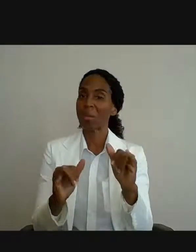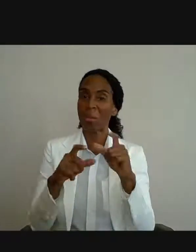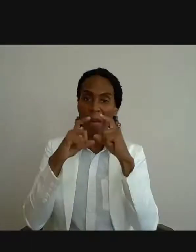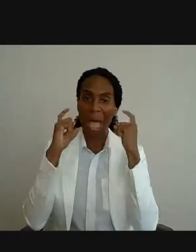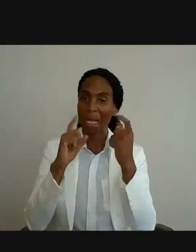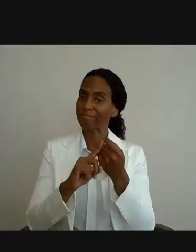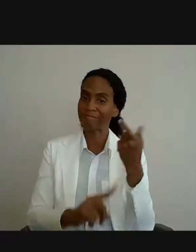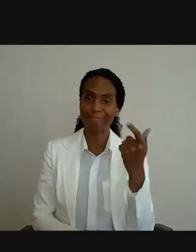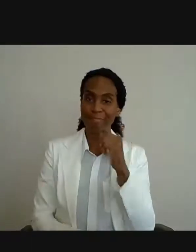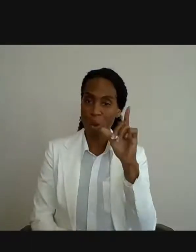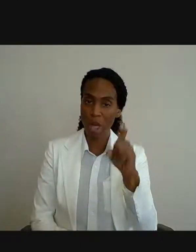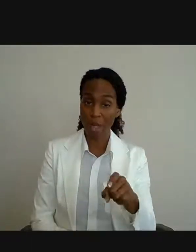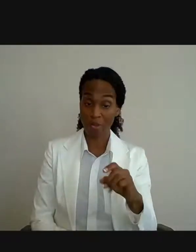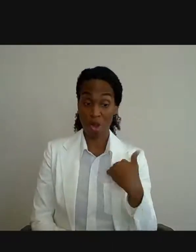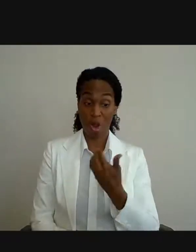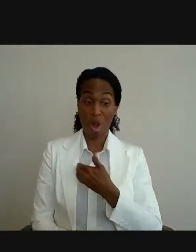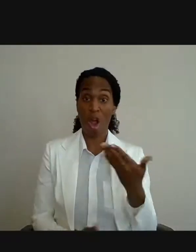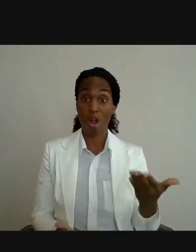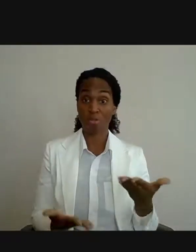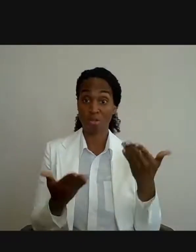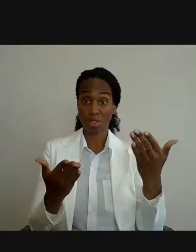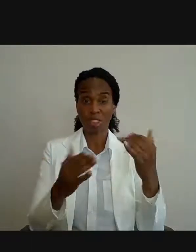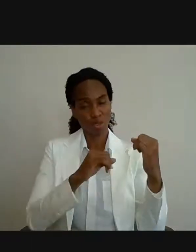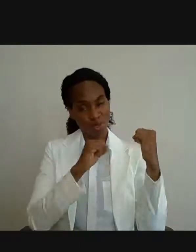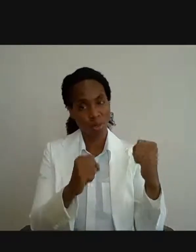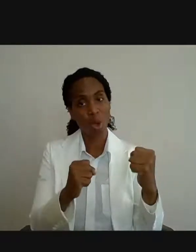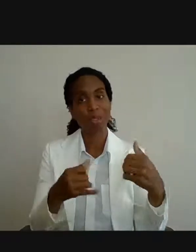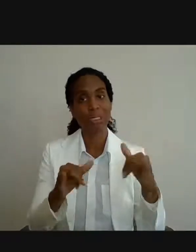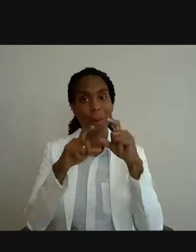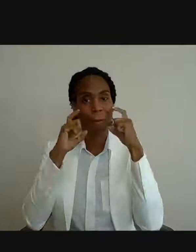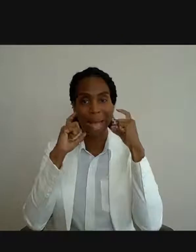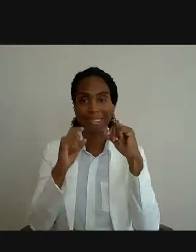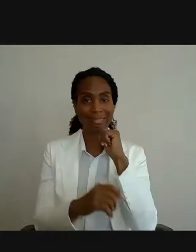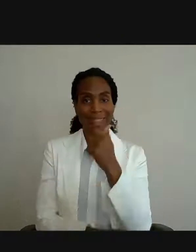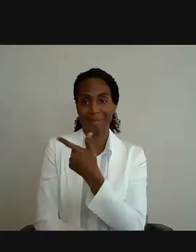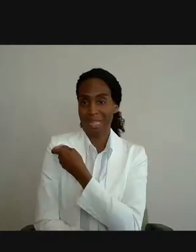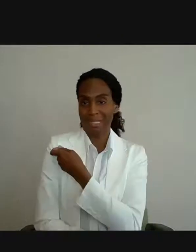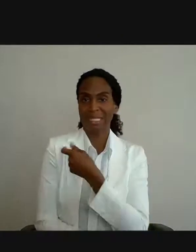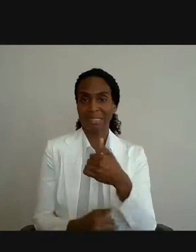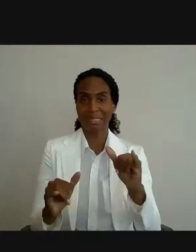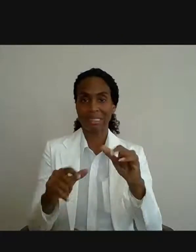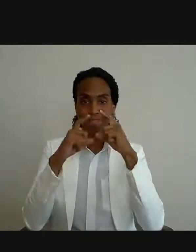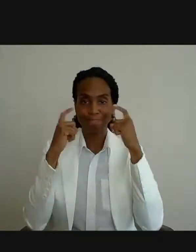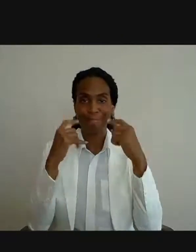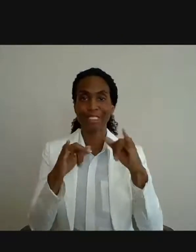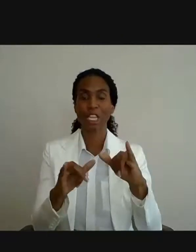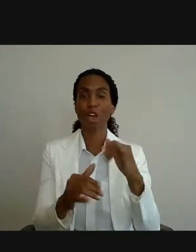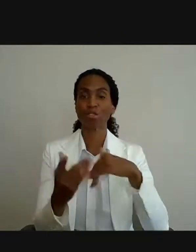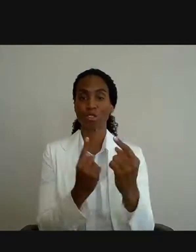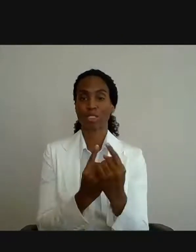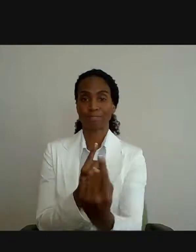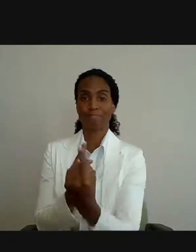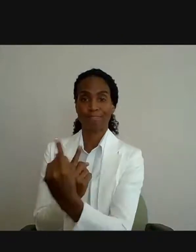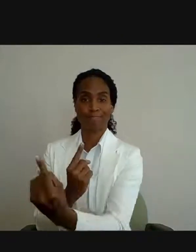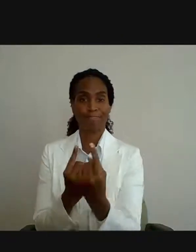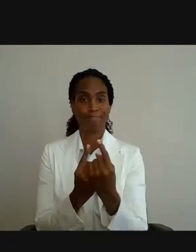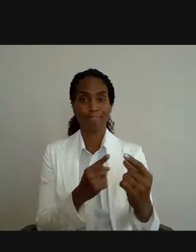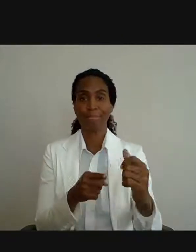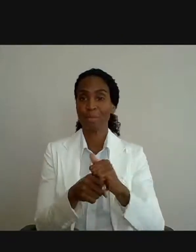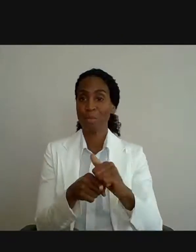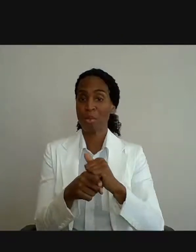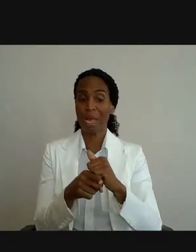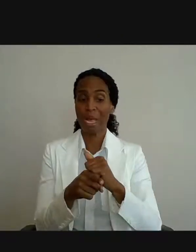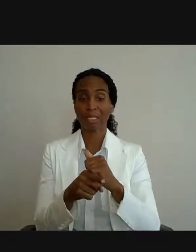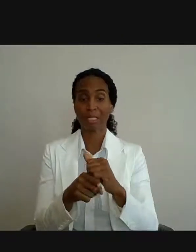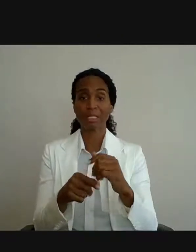is that they should still wear a mask and maintain social distance and practice proper hygiene